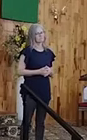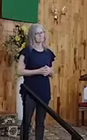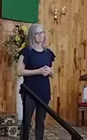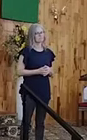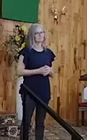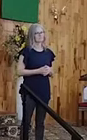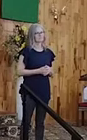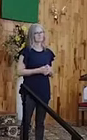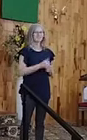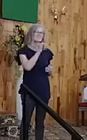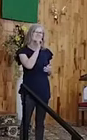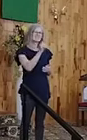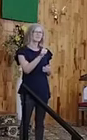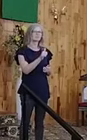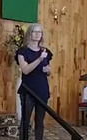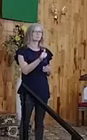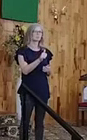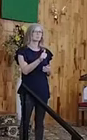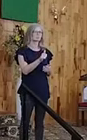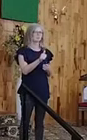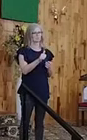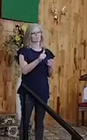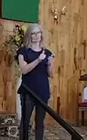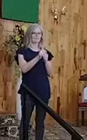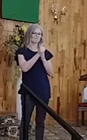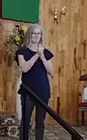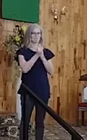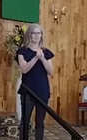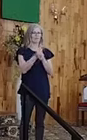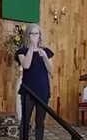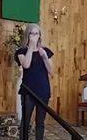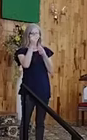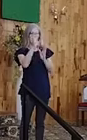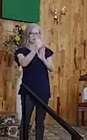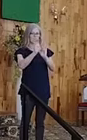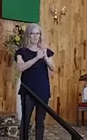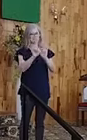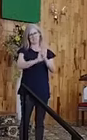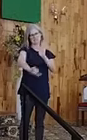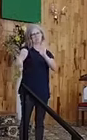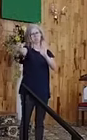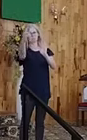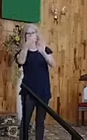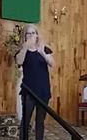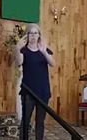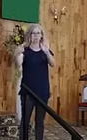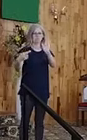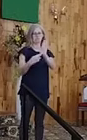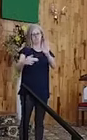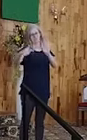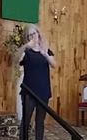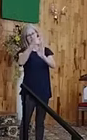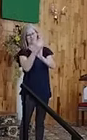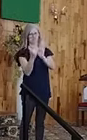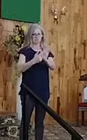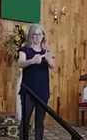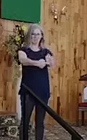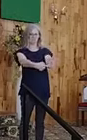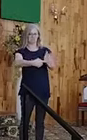It's not to follow commandments as if they are rules, legislation,